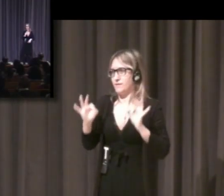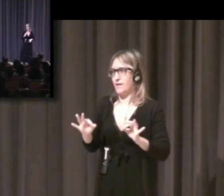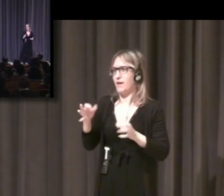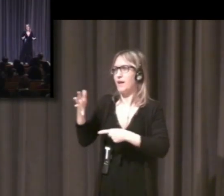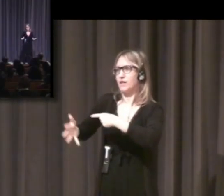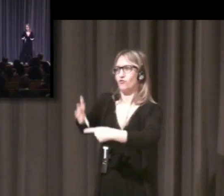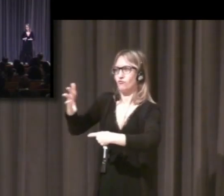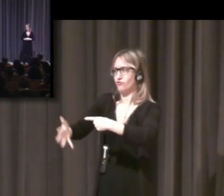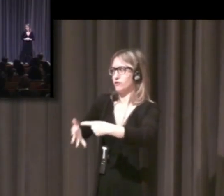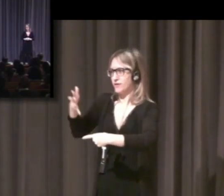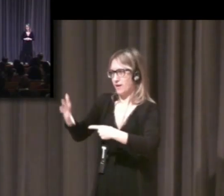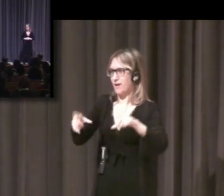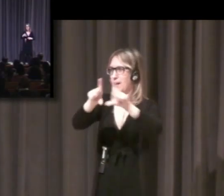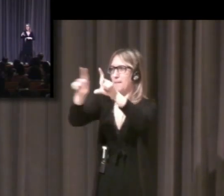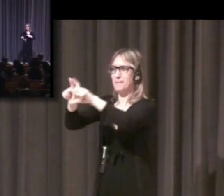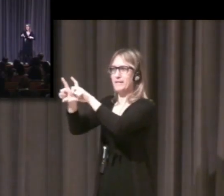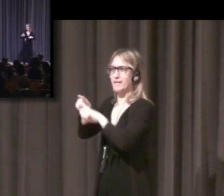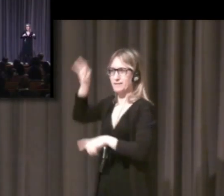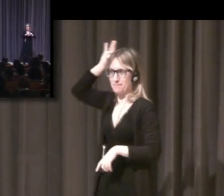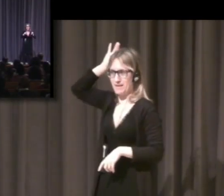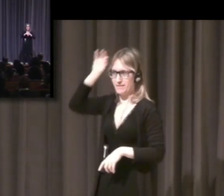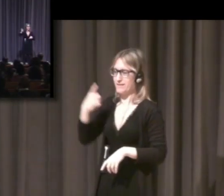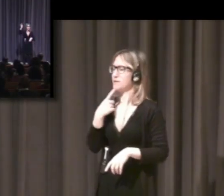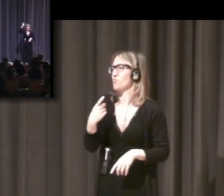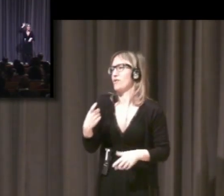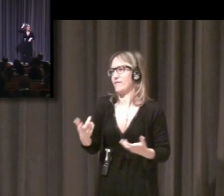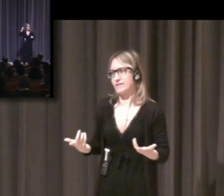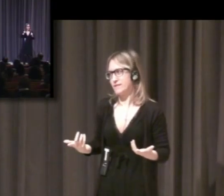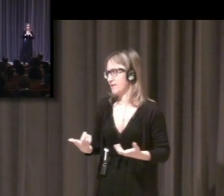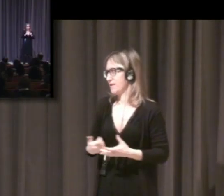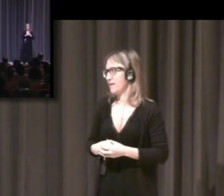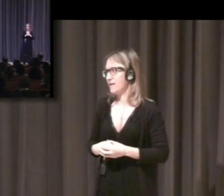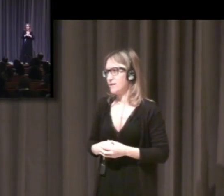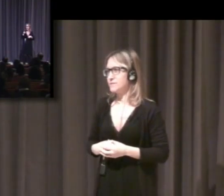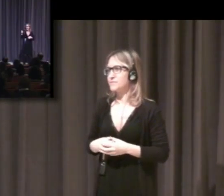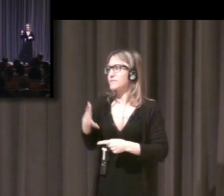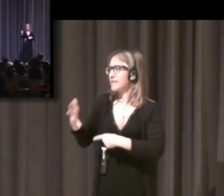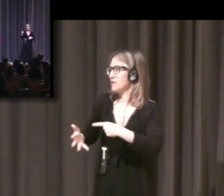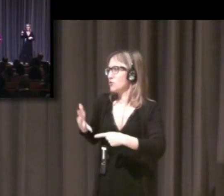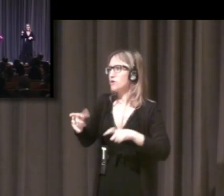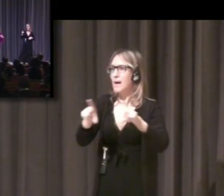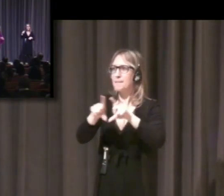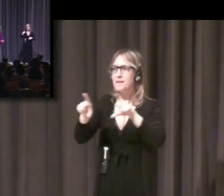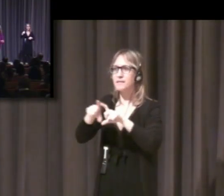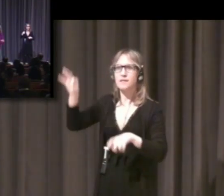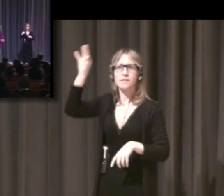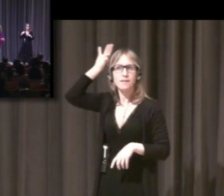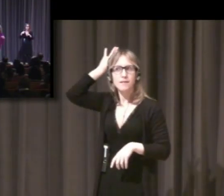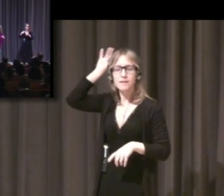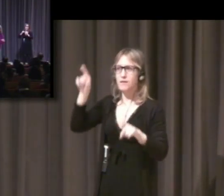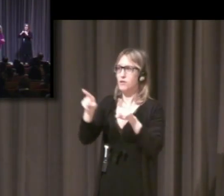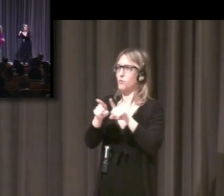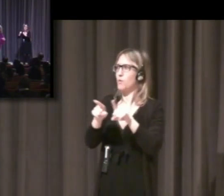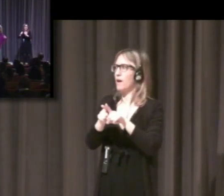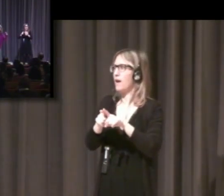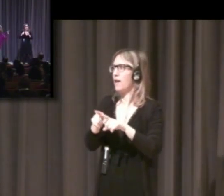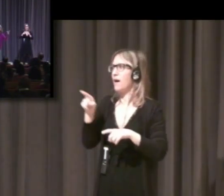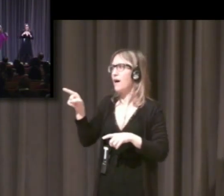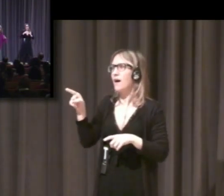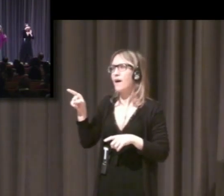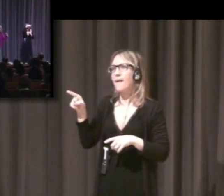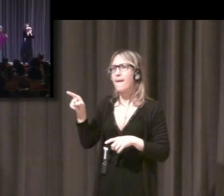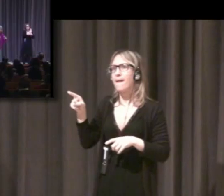subject to the same rules of disclosure that studies done